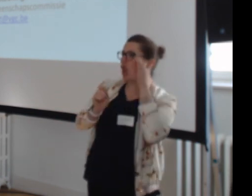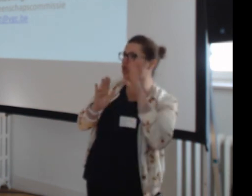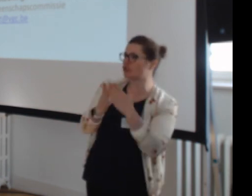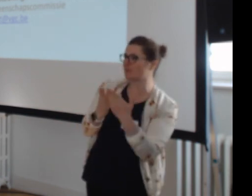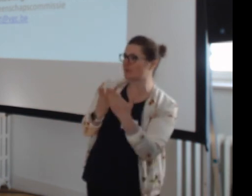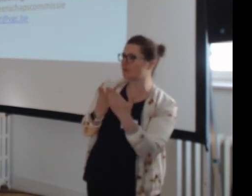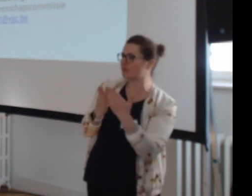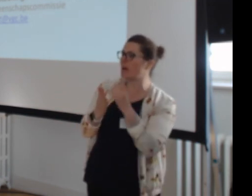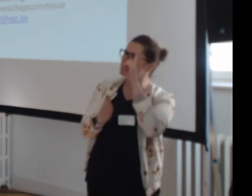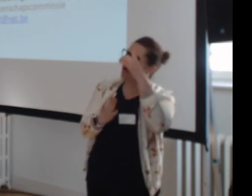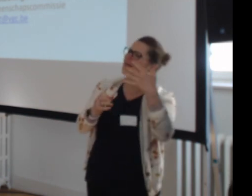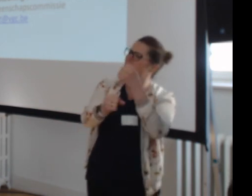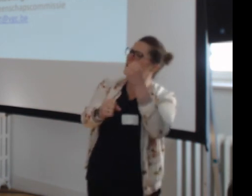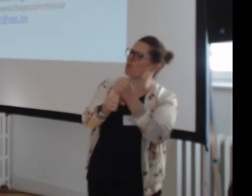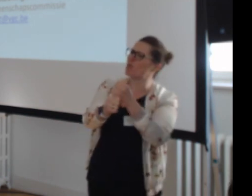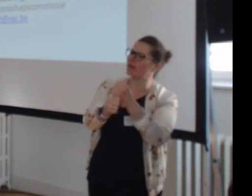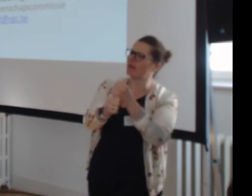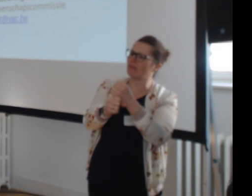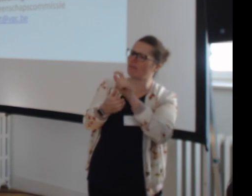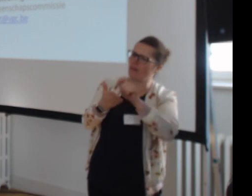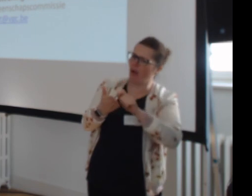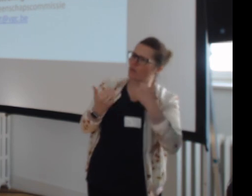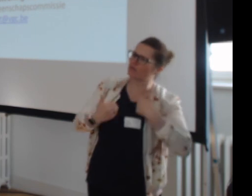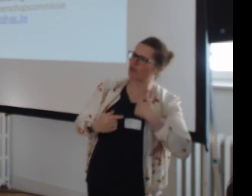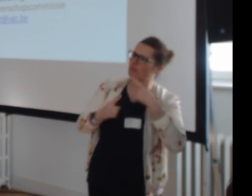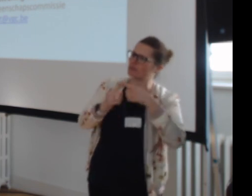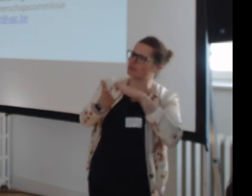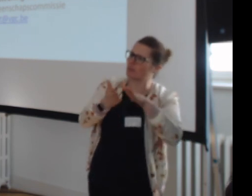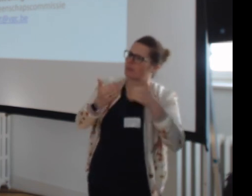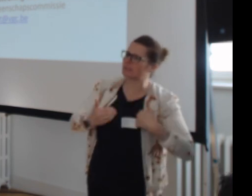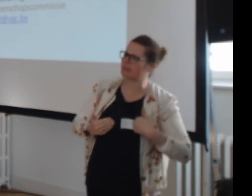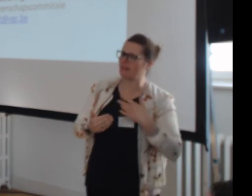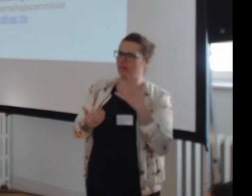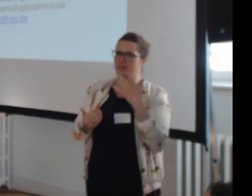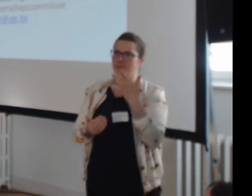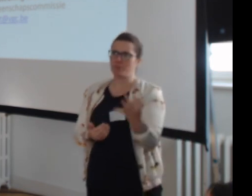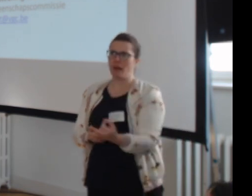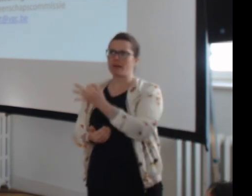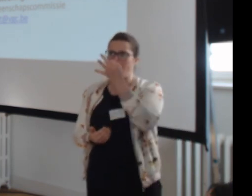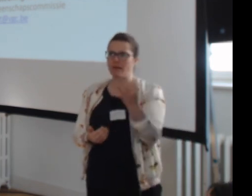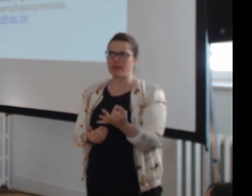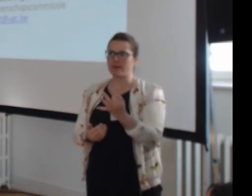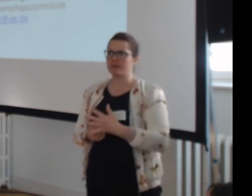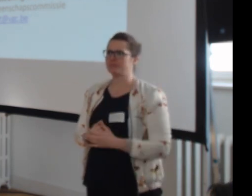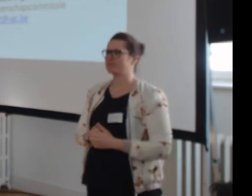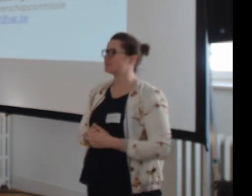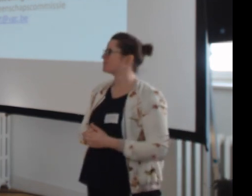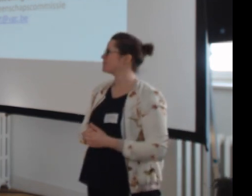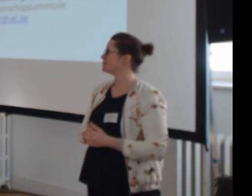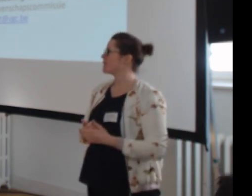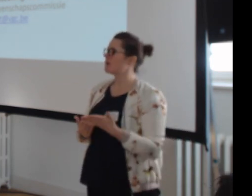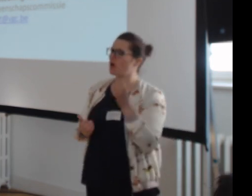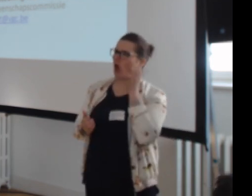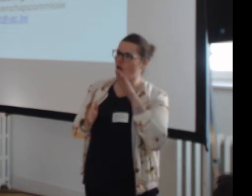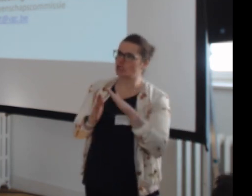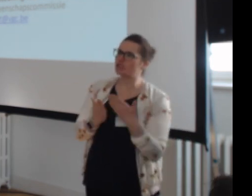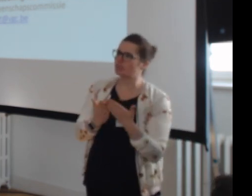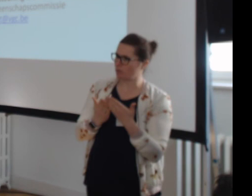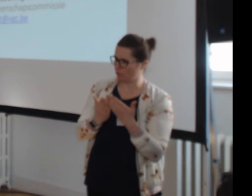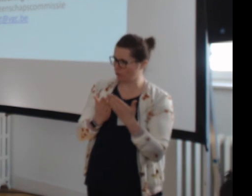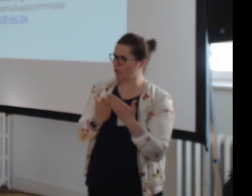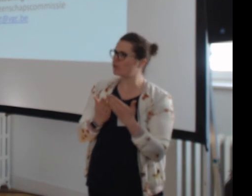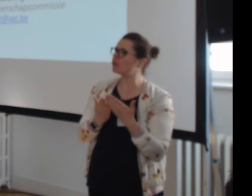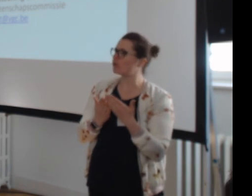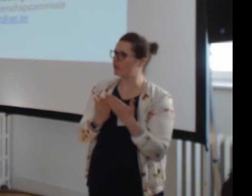cooperation with the publisher and the authors, because it's so important. And like we heard, the DAISY books, that you can